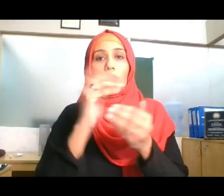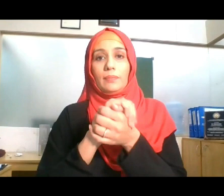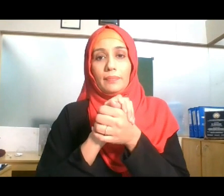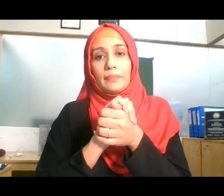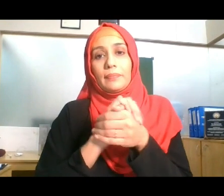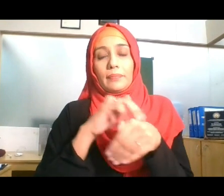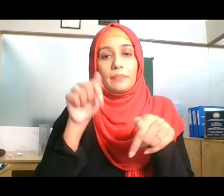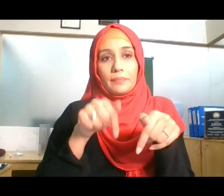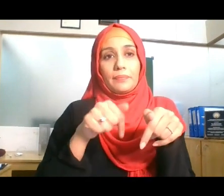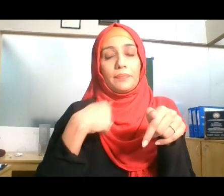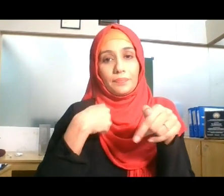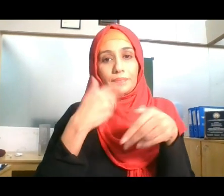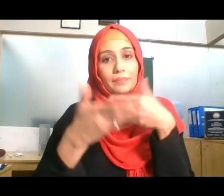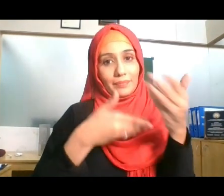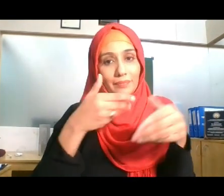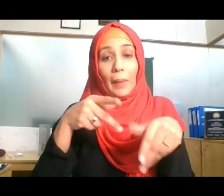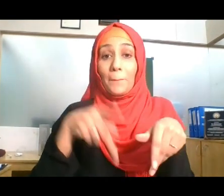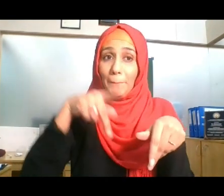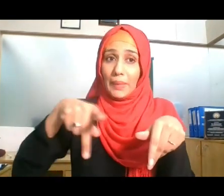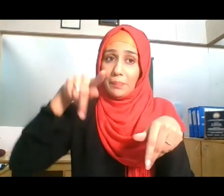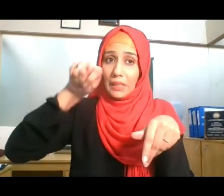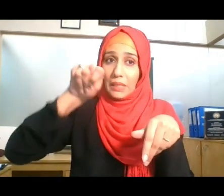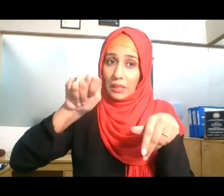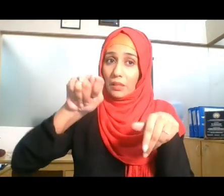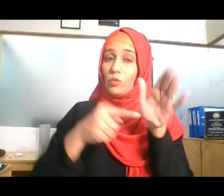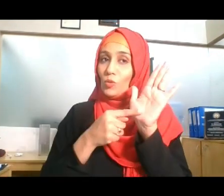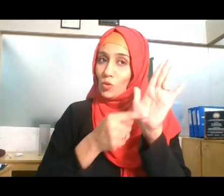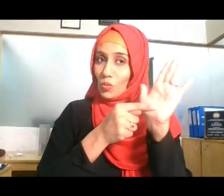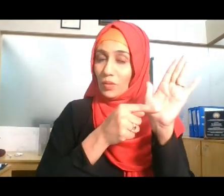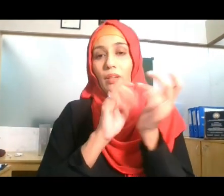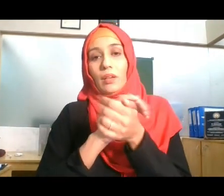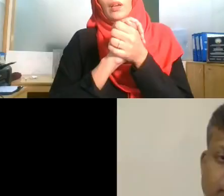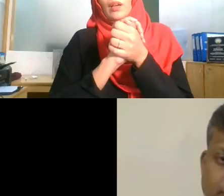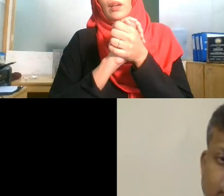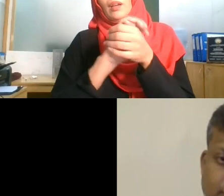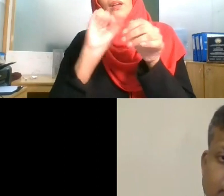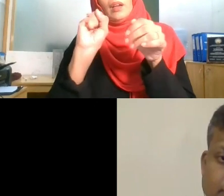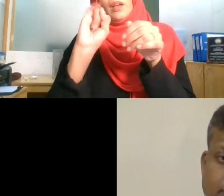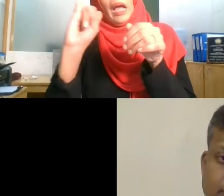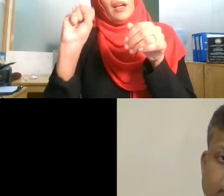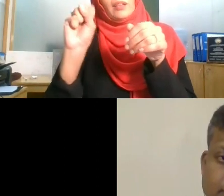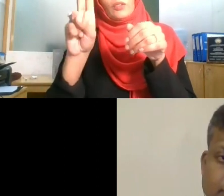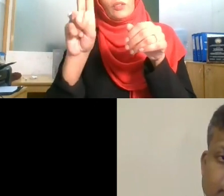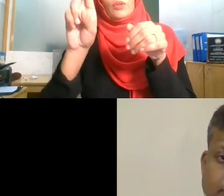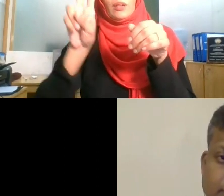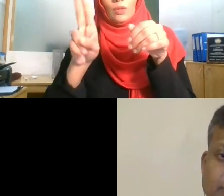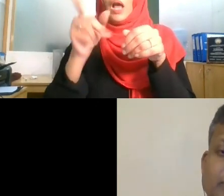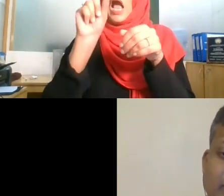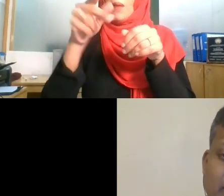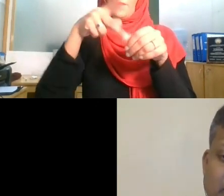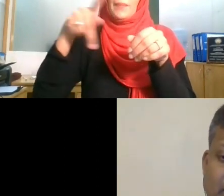also has a presentation to share. So Isuru, over to you. And if you could also please share your